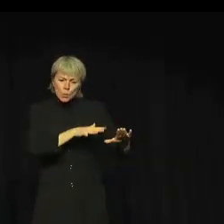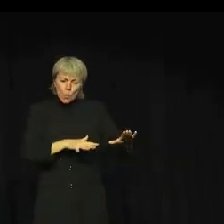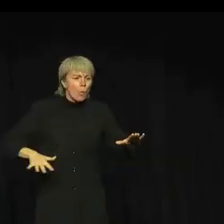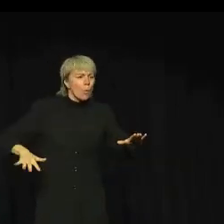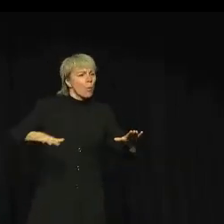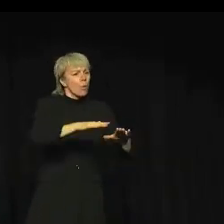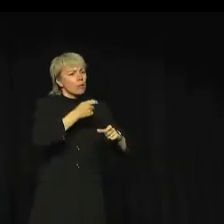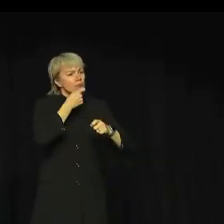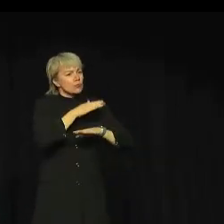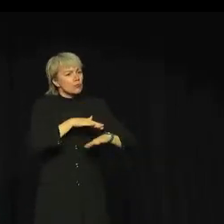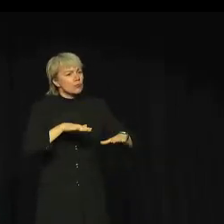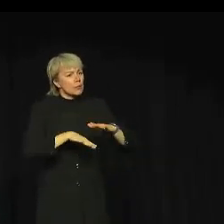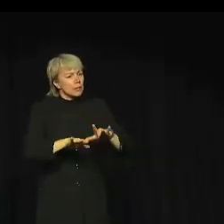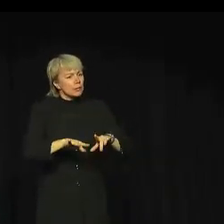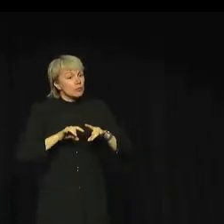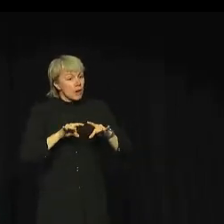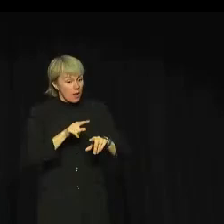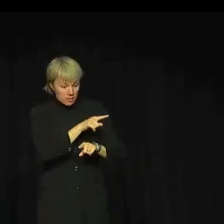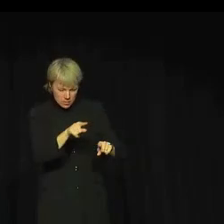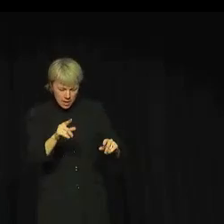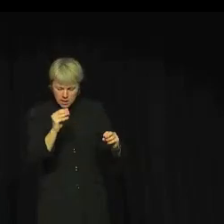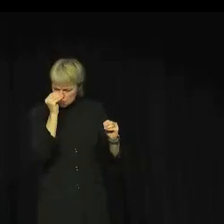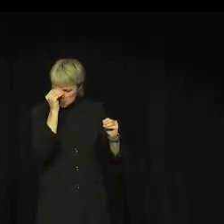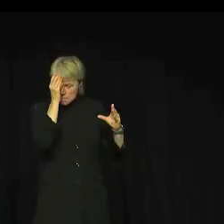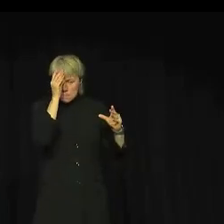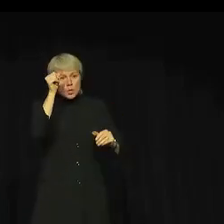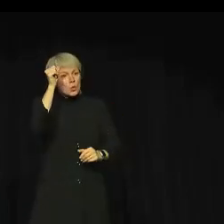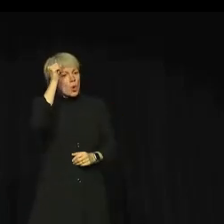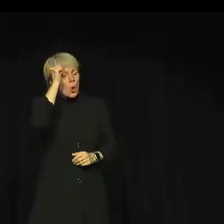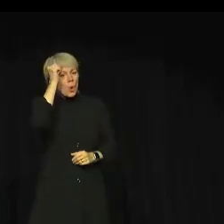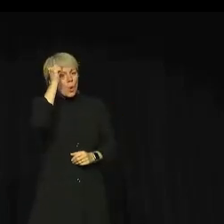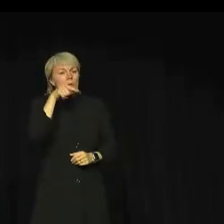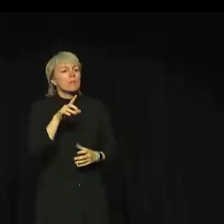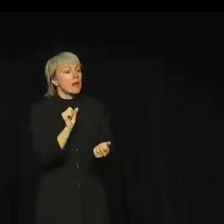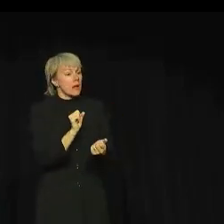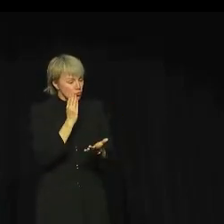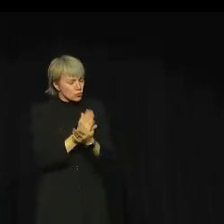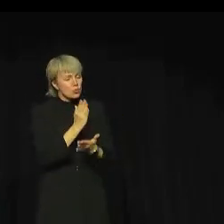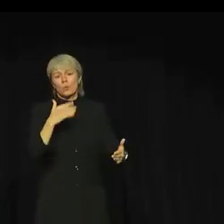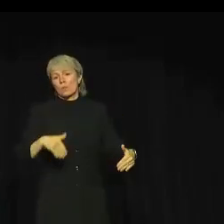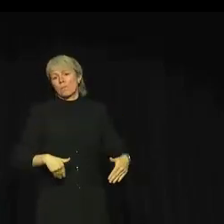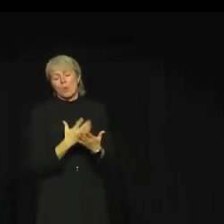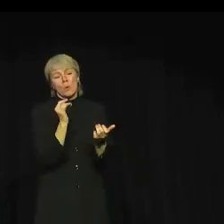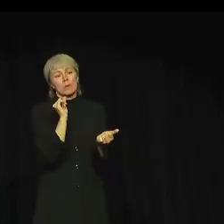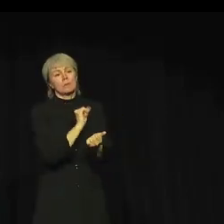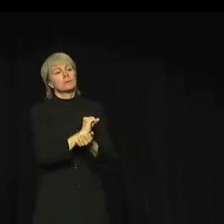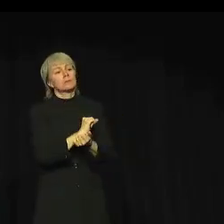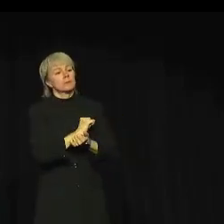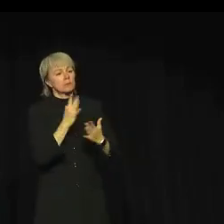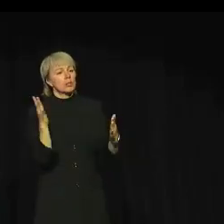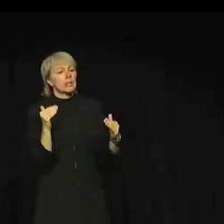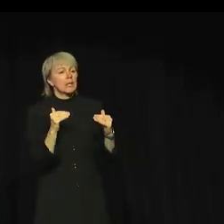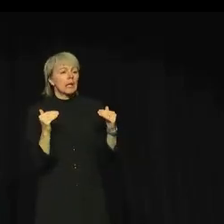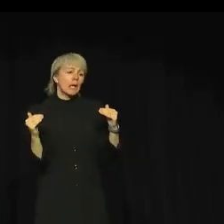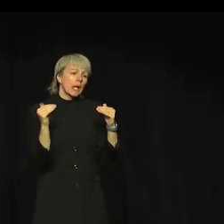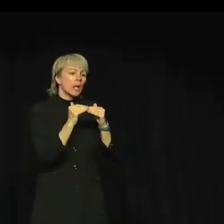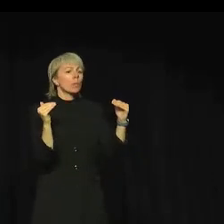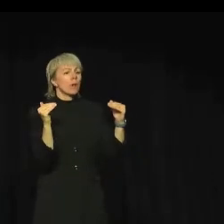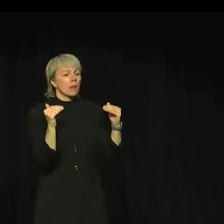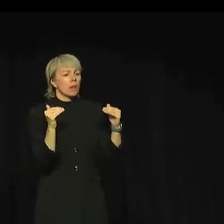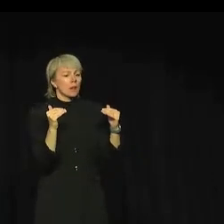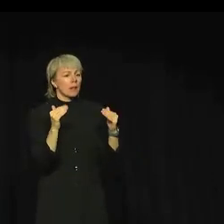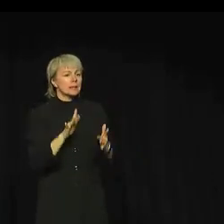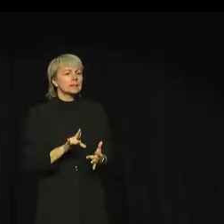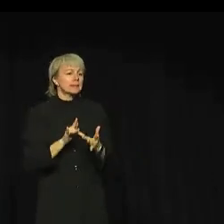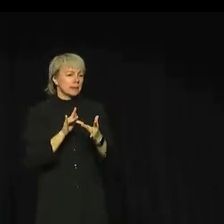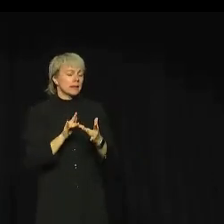school child so that they know they are born free and equal in dignity and rights.